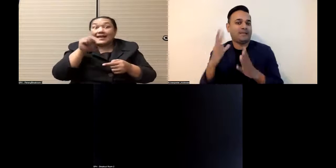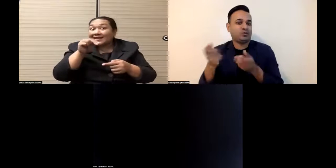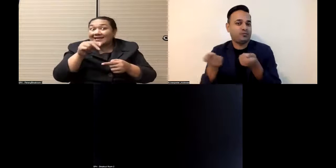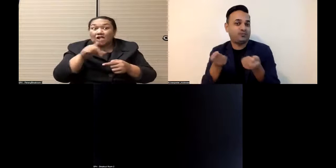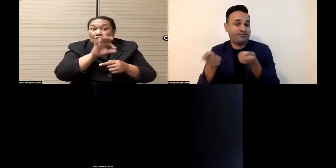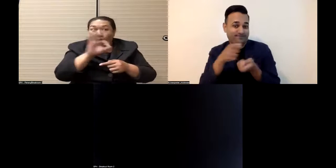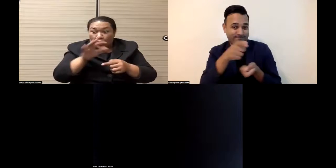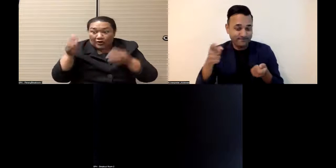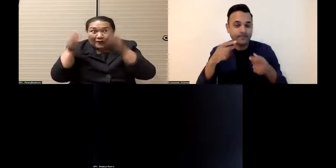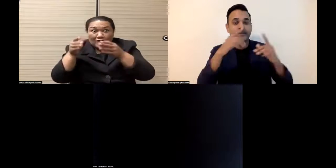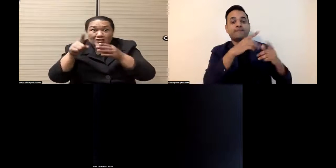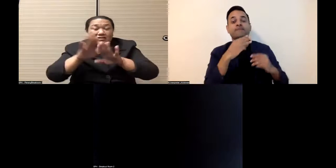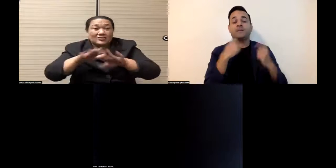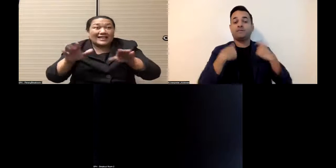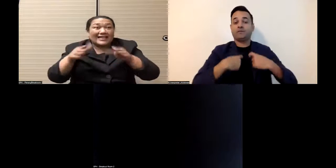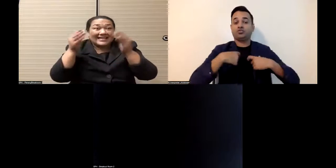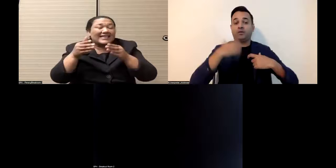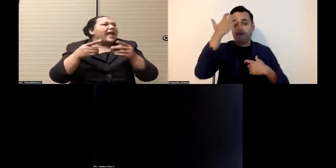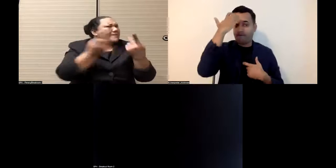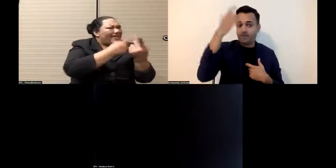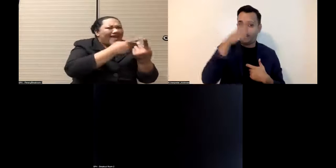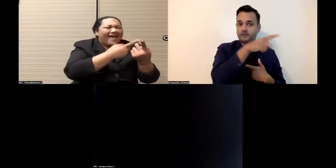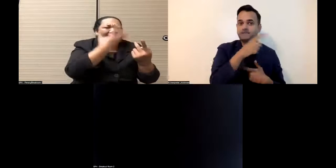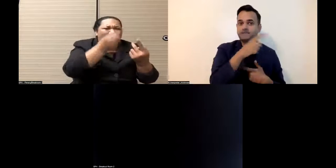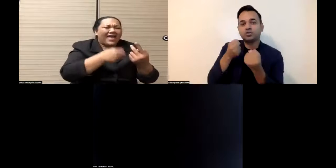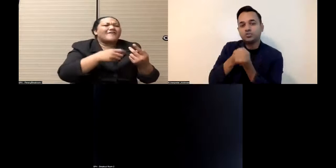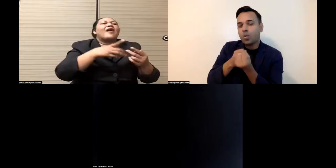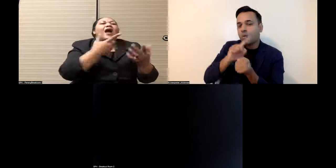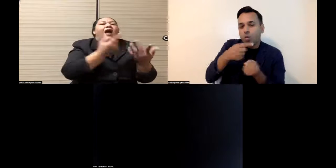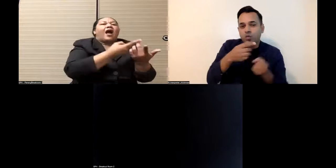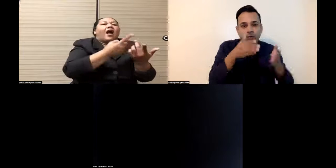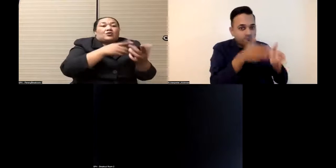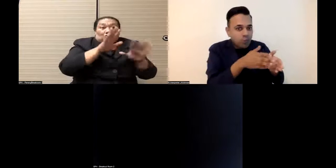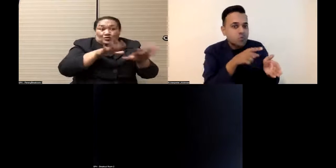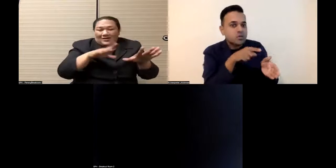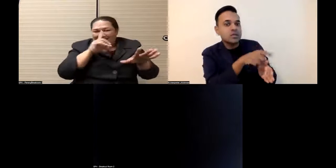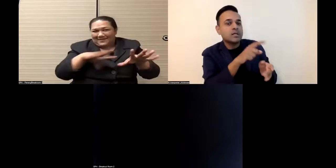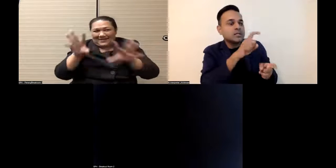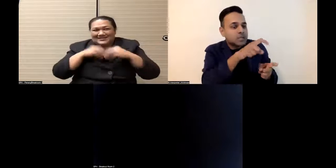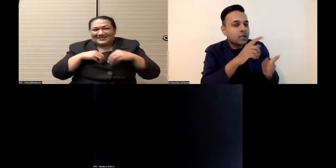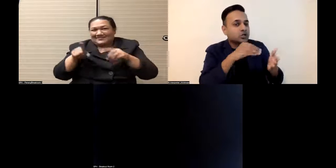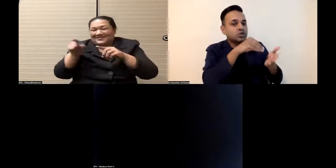students. We heard a lot about the regional review on inclusive